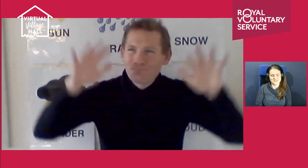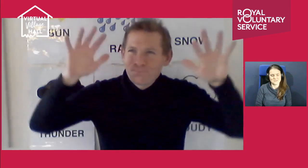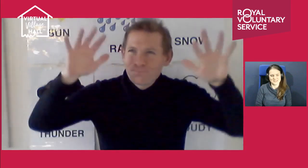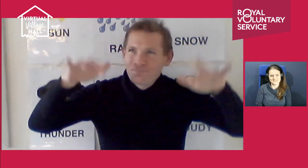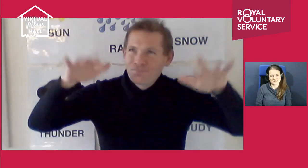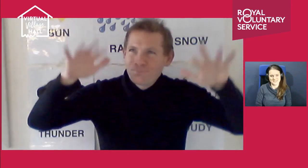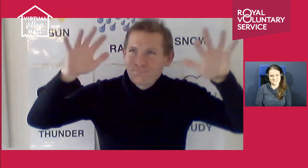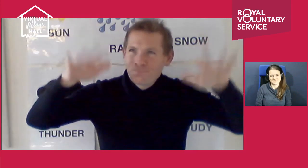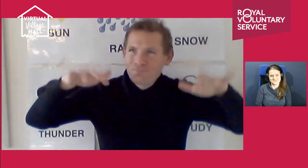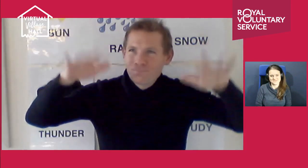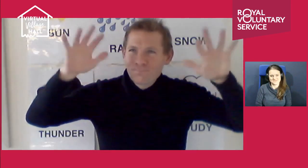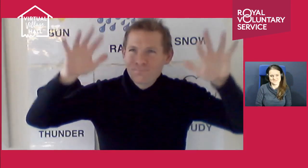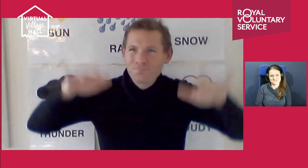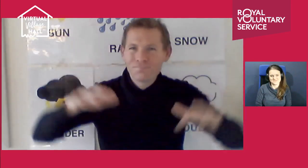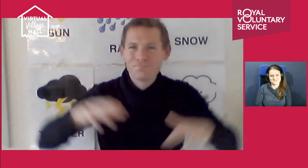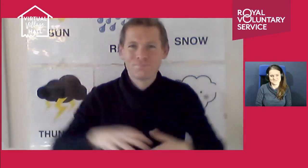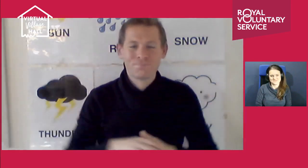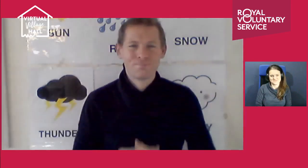done in BSL.